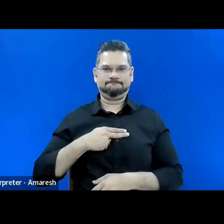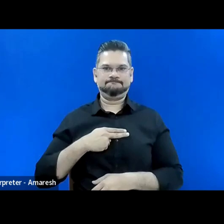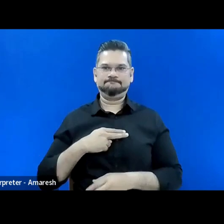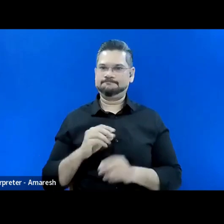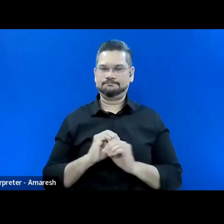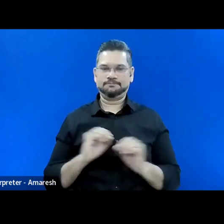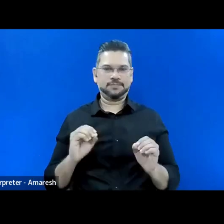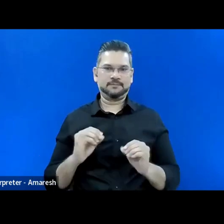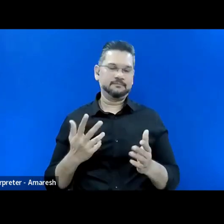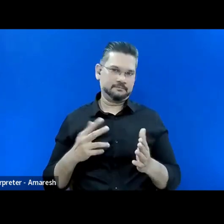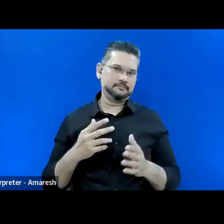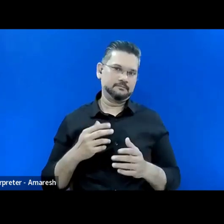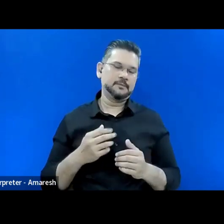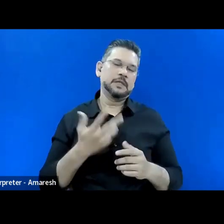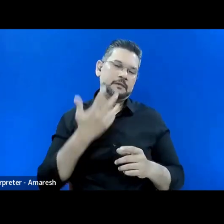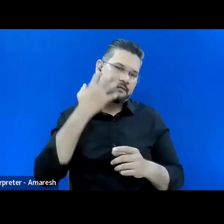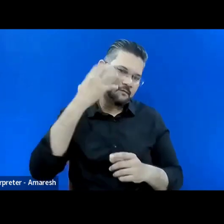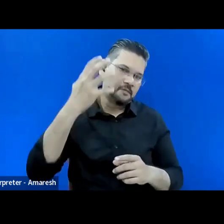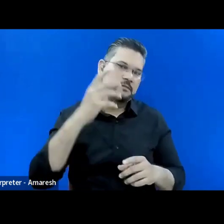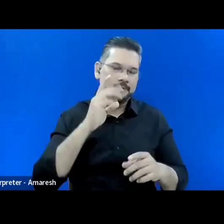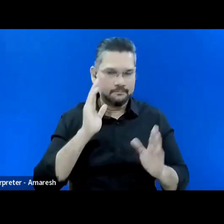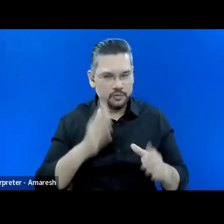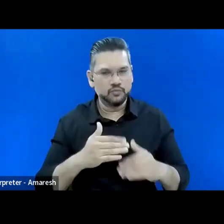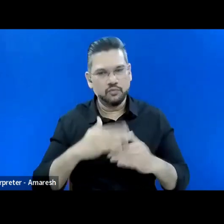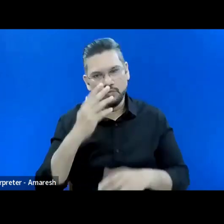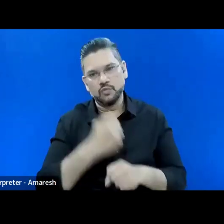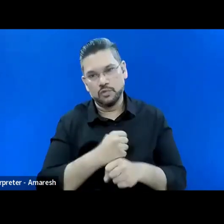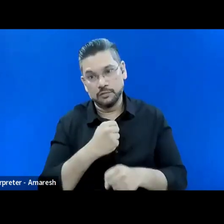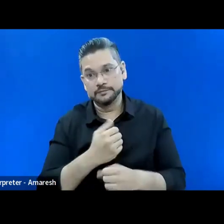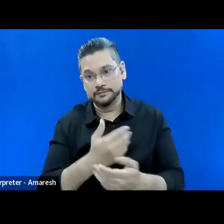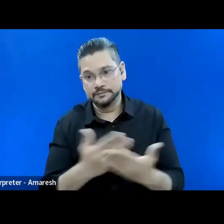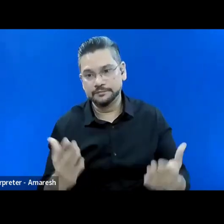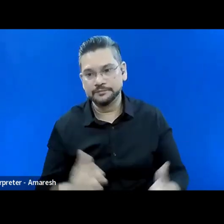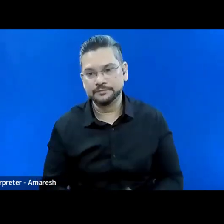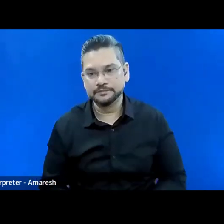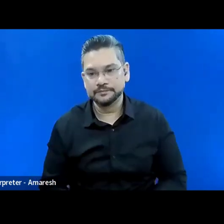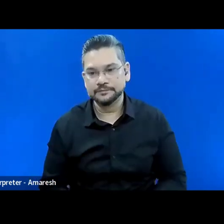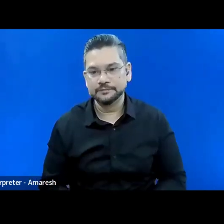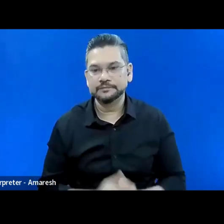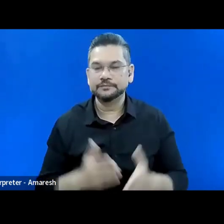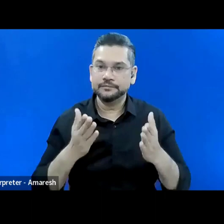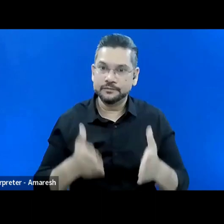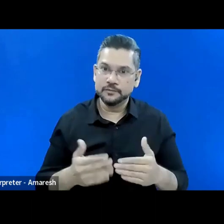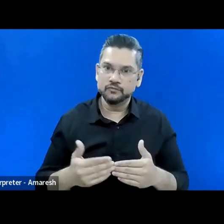with the governments. So with this, we'll move to our next speaker.